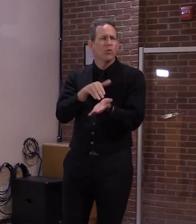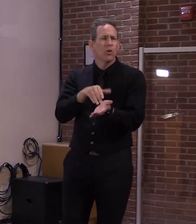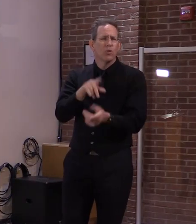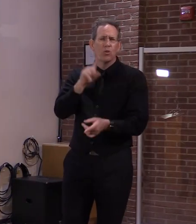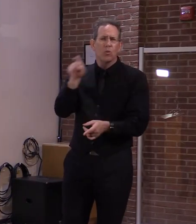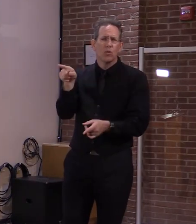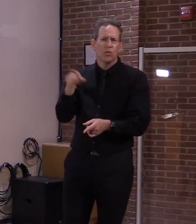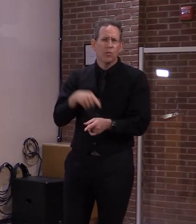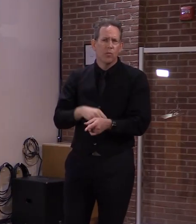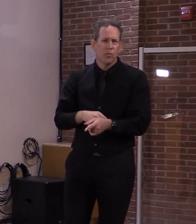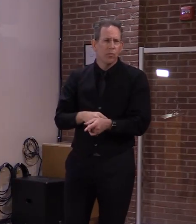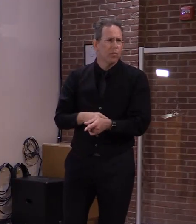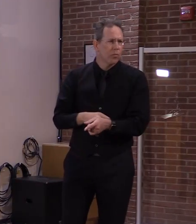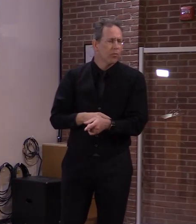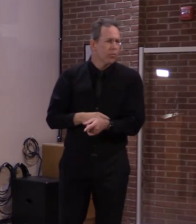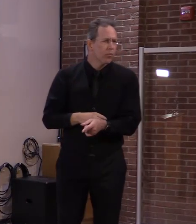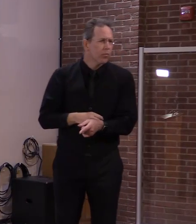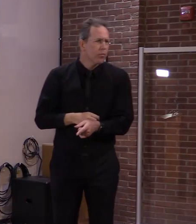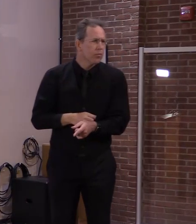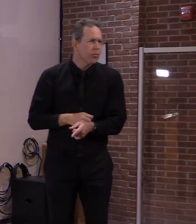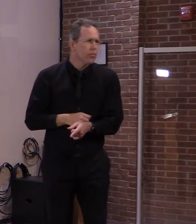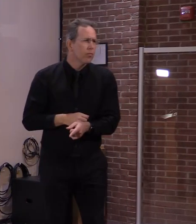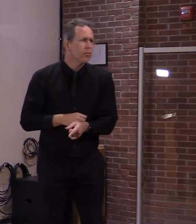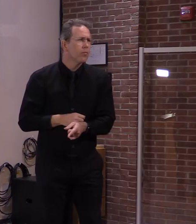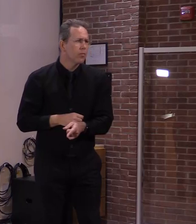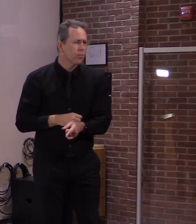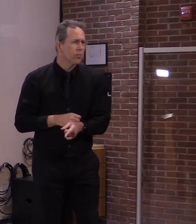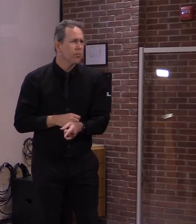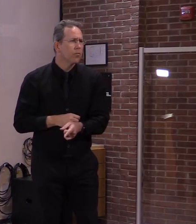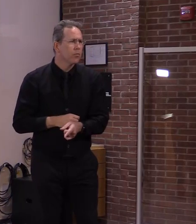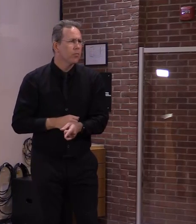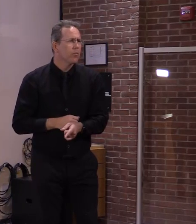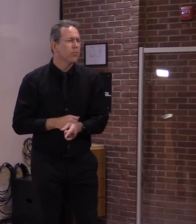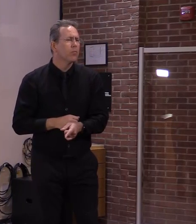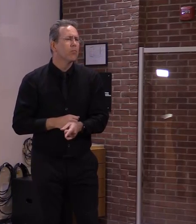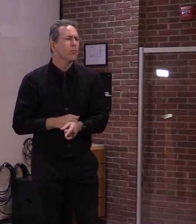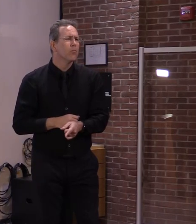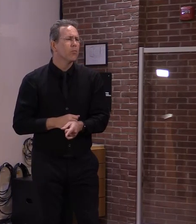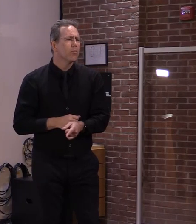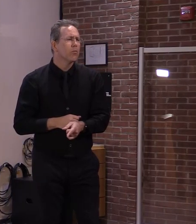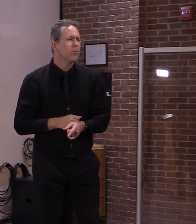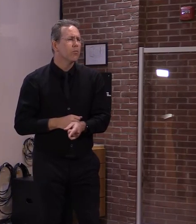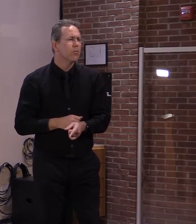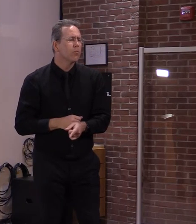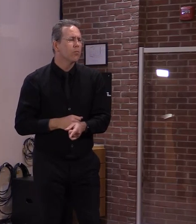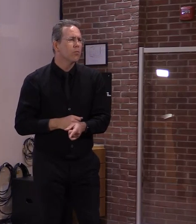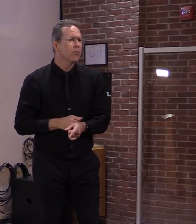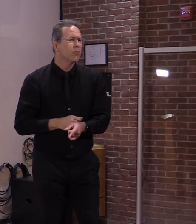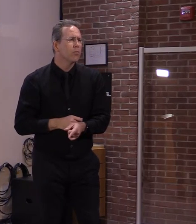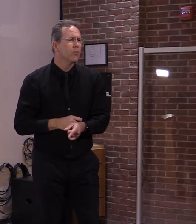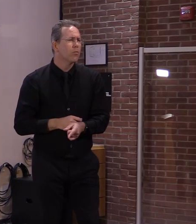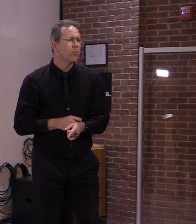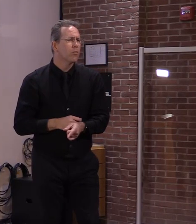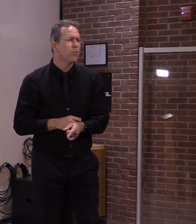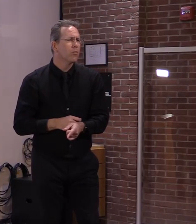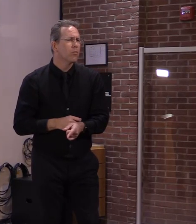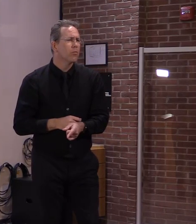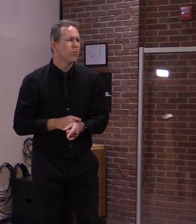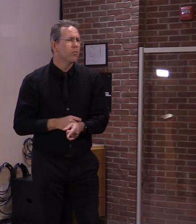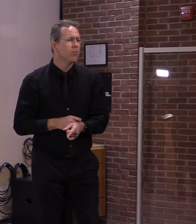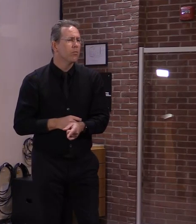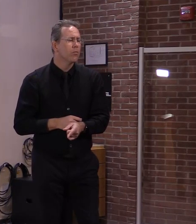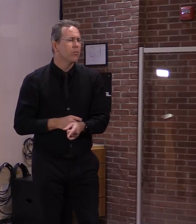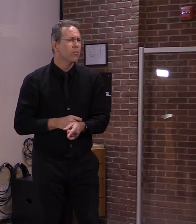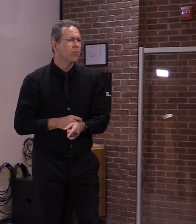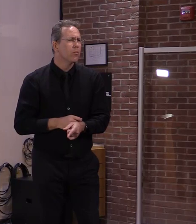Currently, as I understand it, the Pfizer, Moderna, and Johnson & Johnson vaccines have